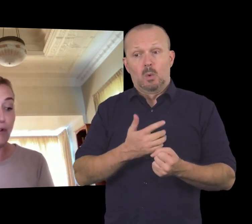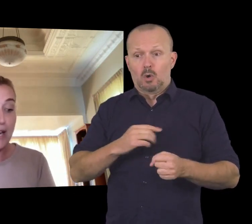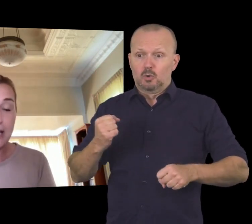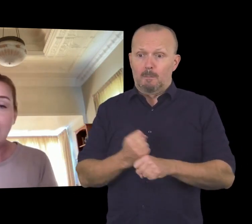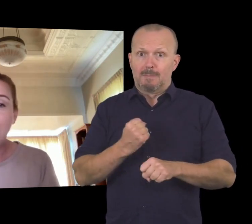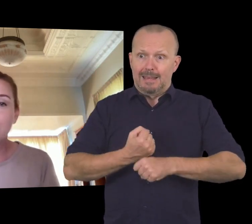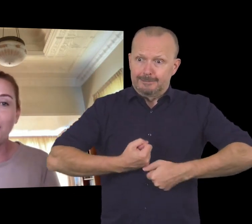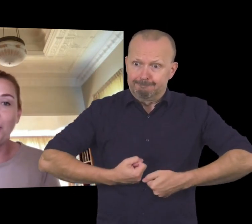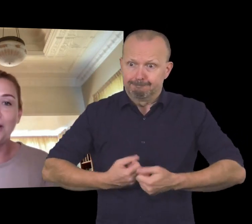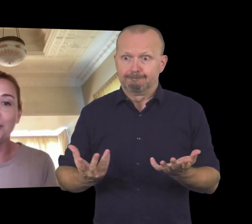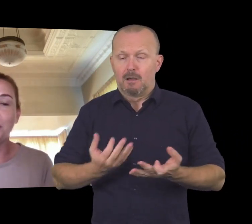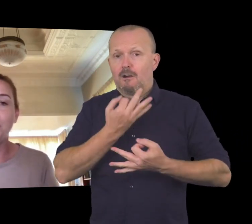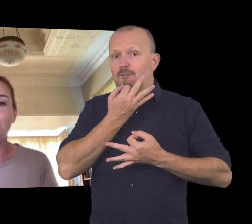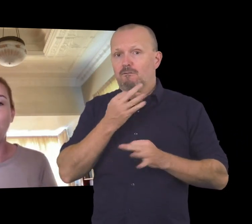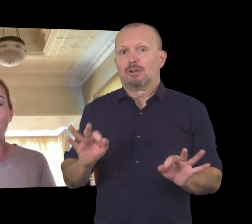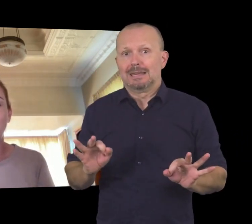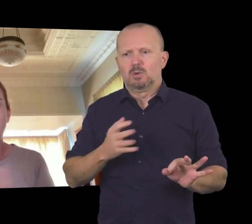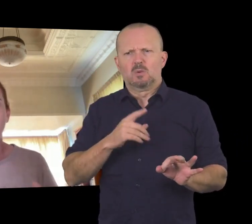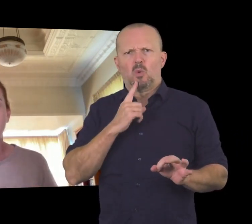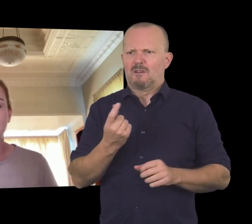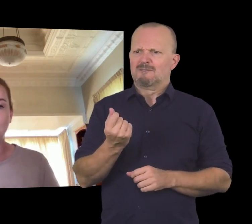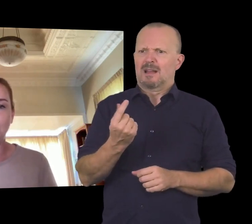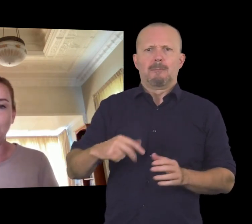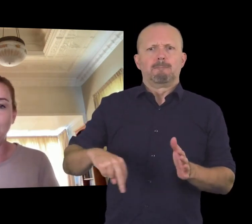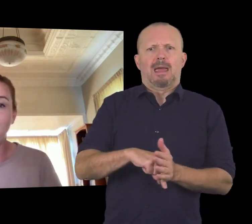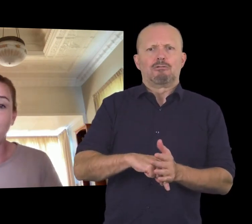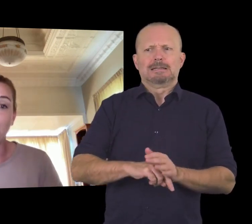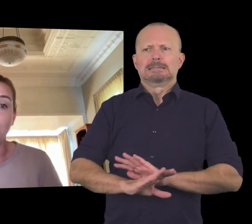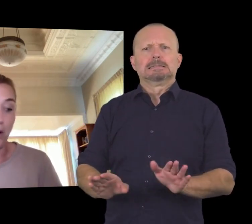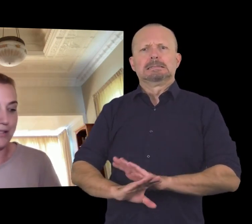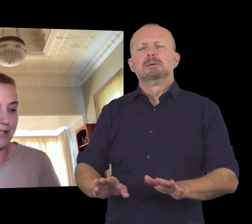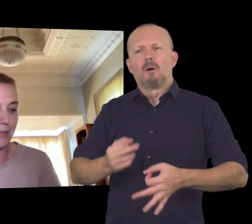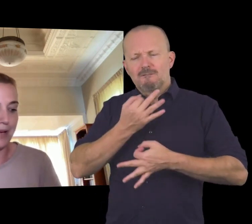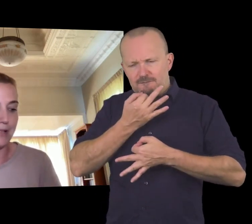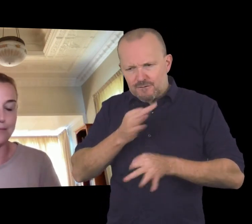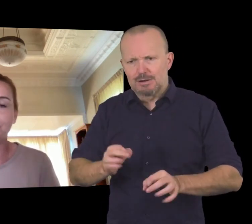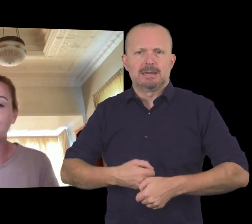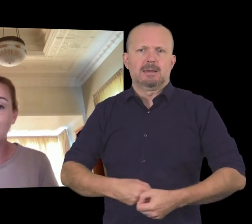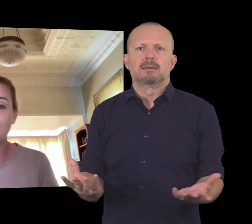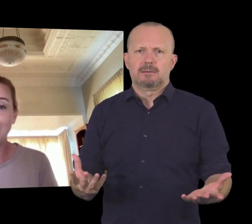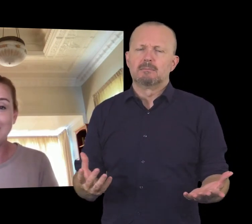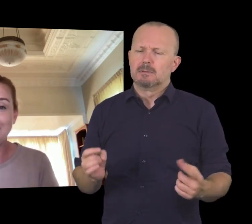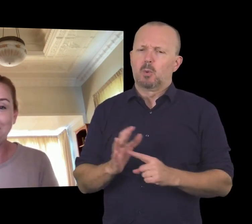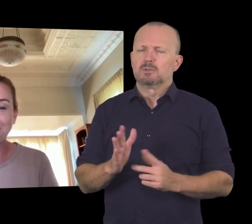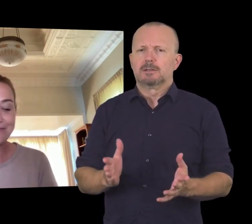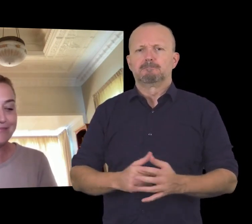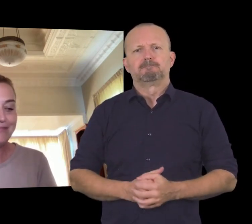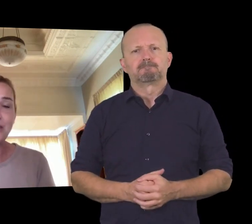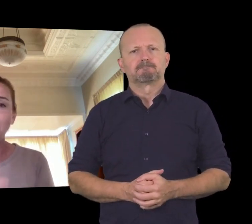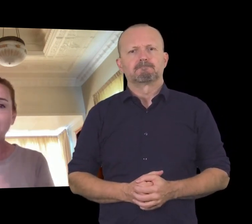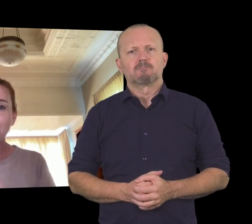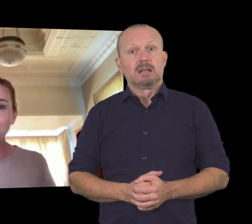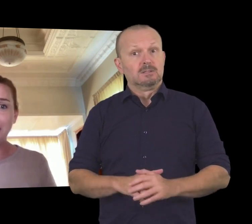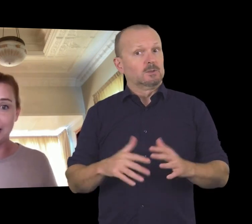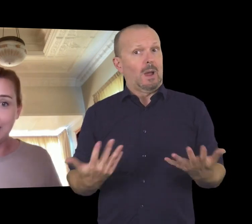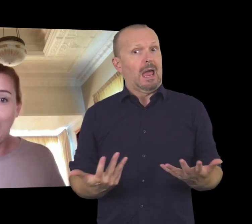was free so that we could remove all barriers to for you to participate in this.